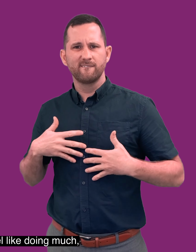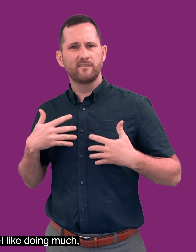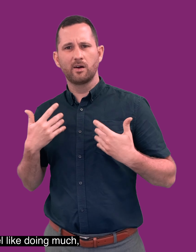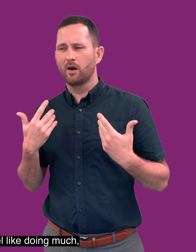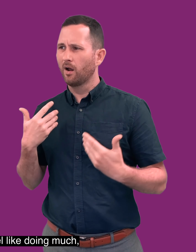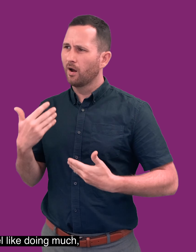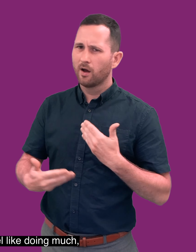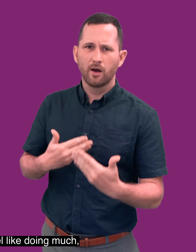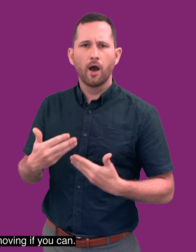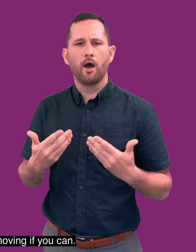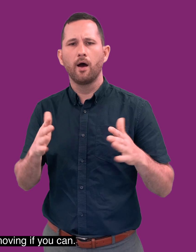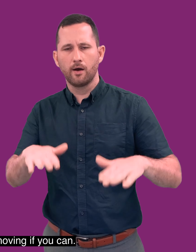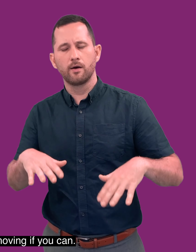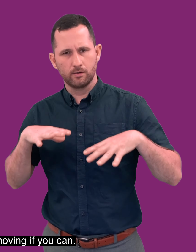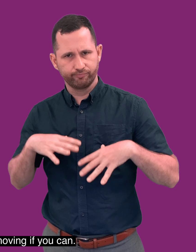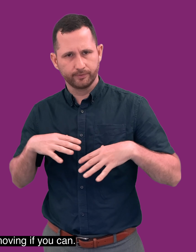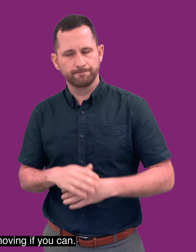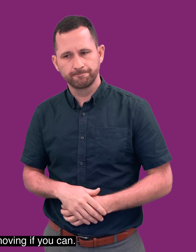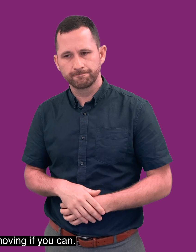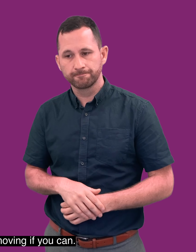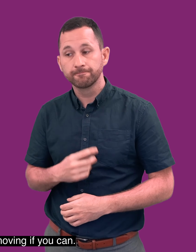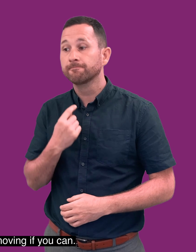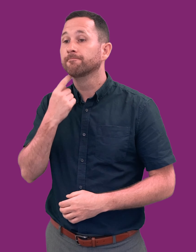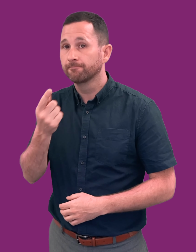like doing much, but try to keep moving if you can.